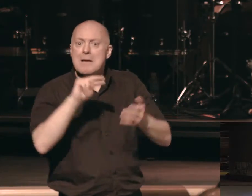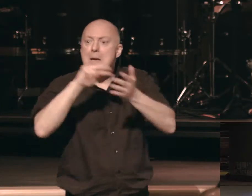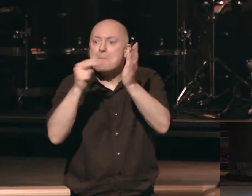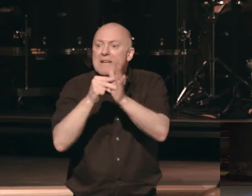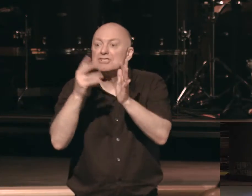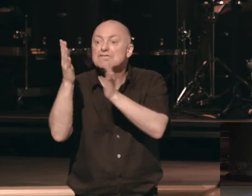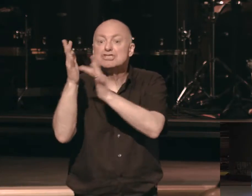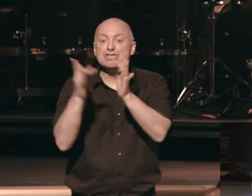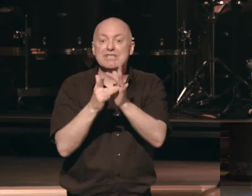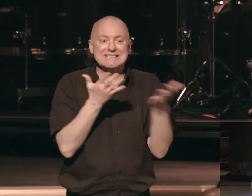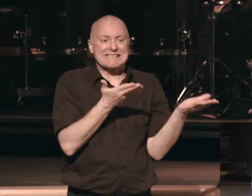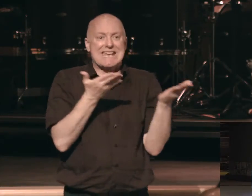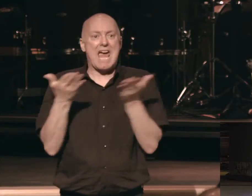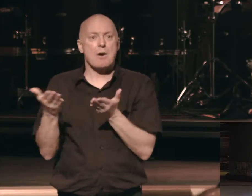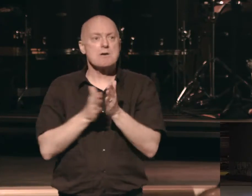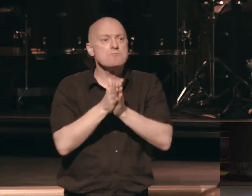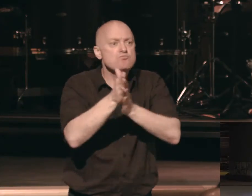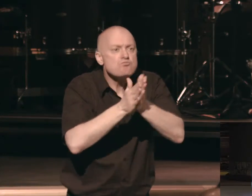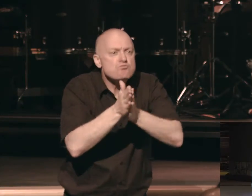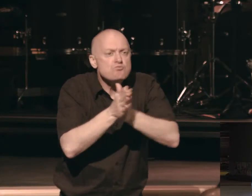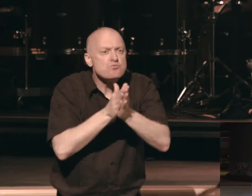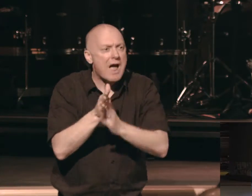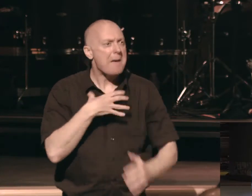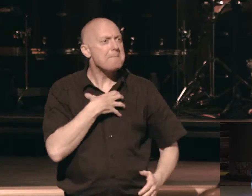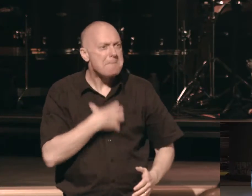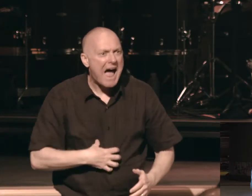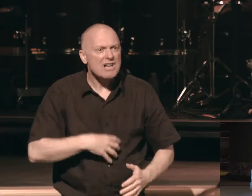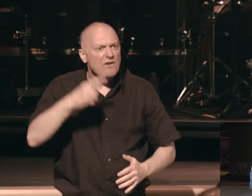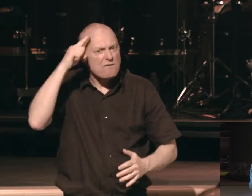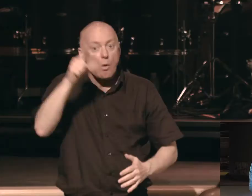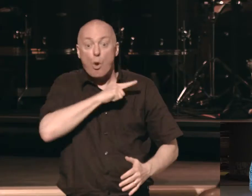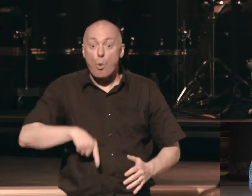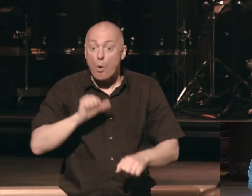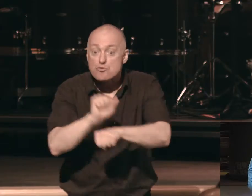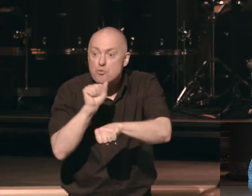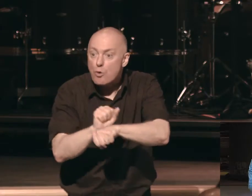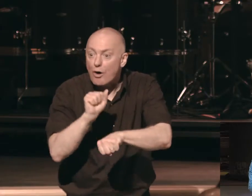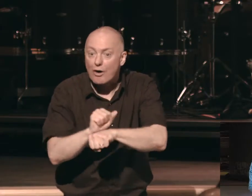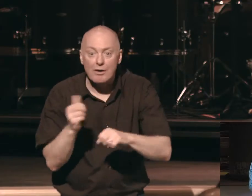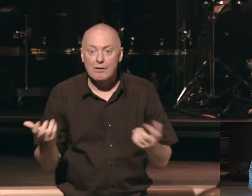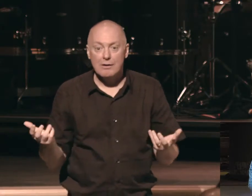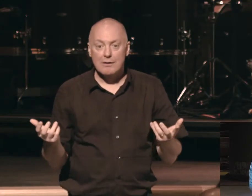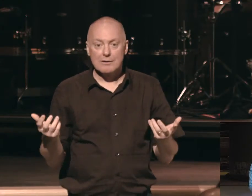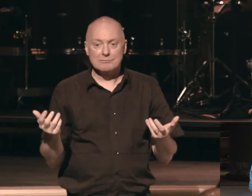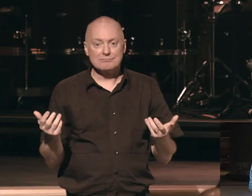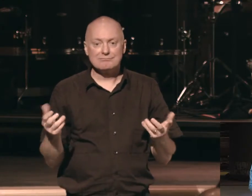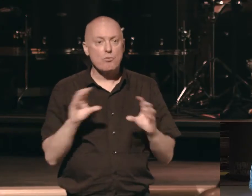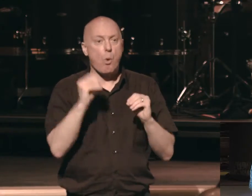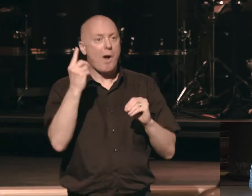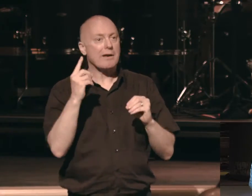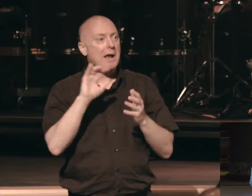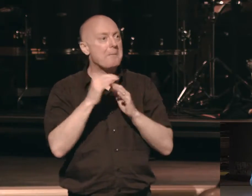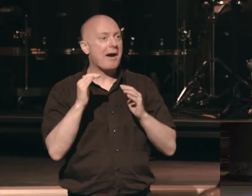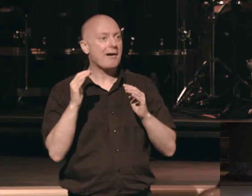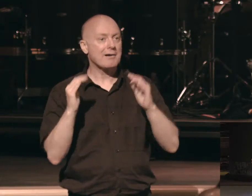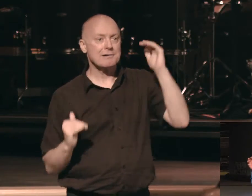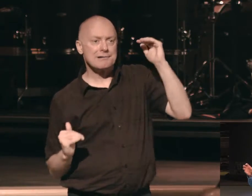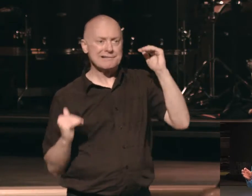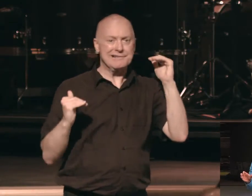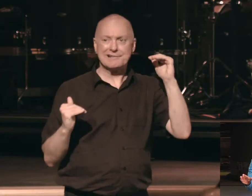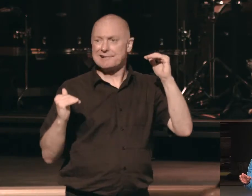that Jesus will carry with him a zeal and a passion for the Lord's work that is unparalleled. He will be